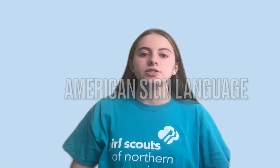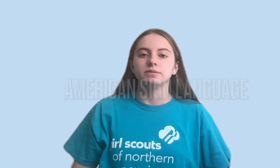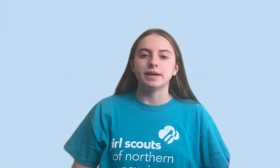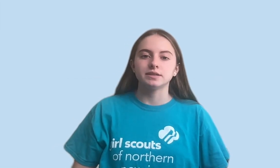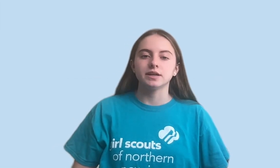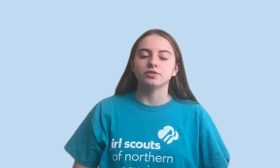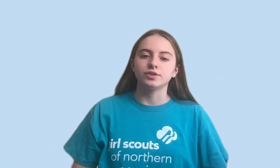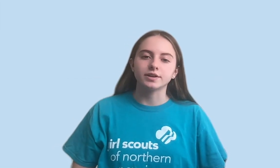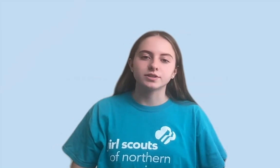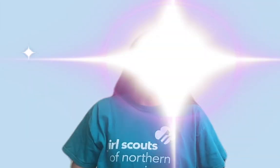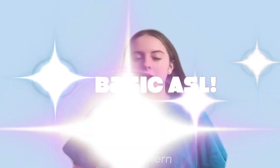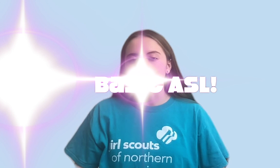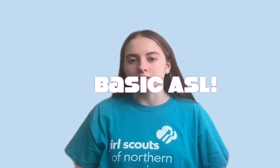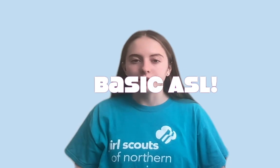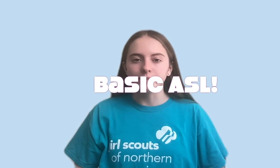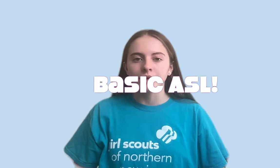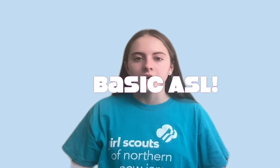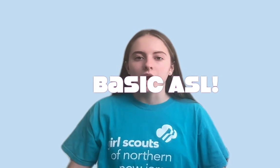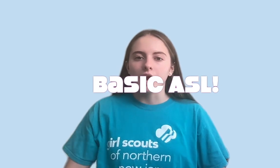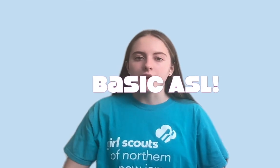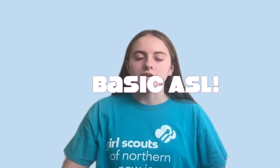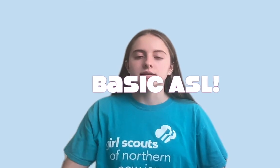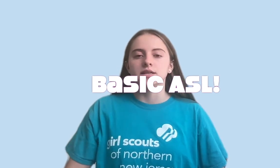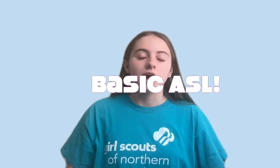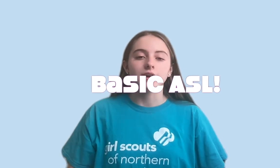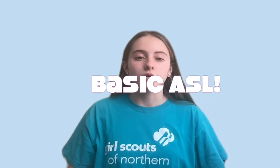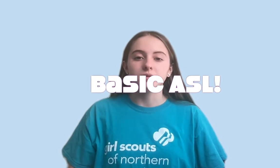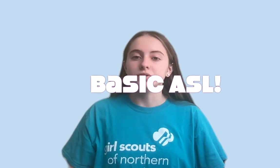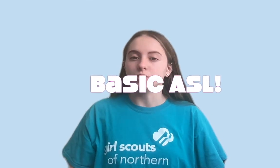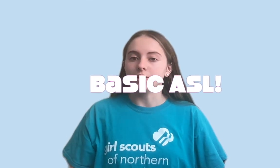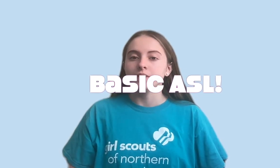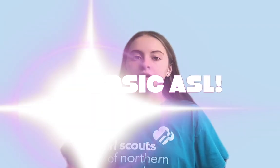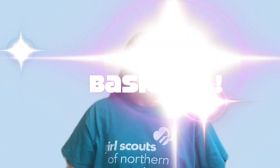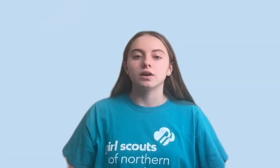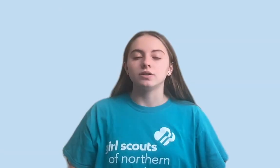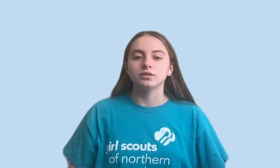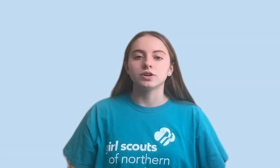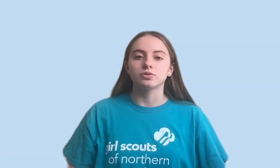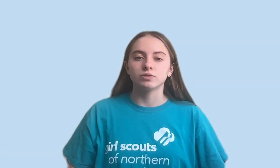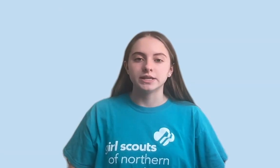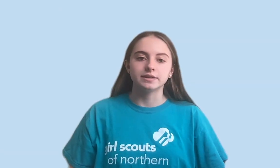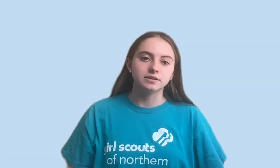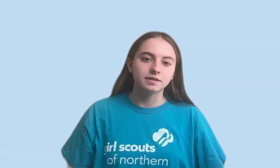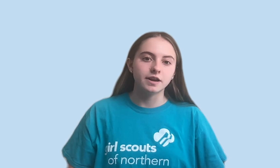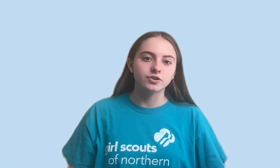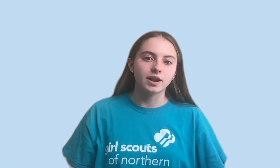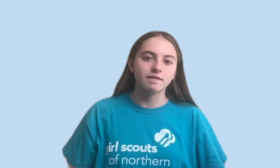teaches basic introductory ASL, and I hope you enjoy. There are also 3 sensitivity training